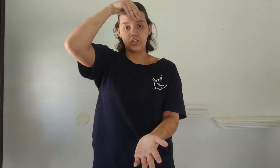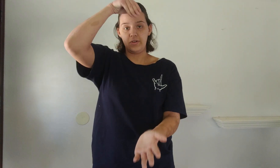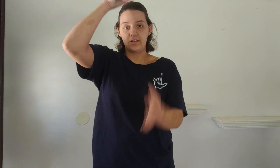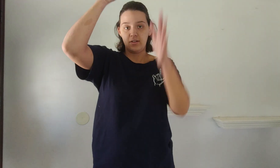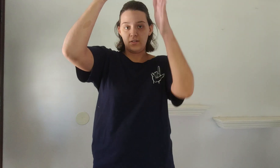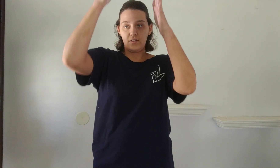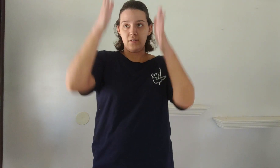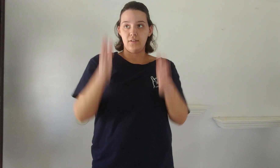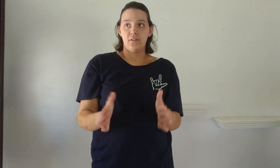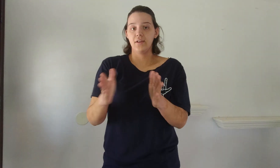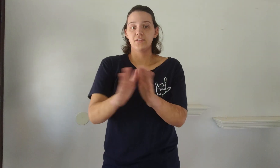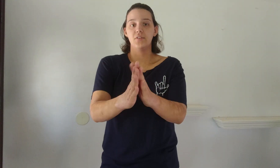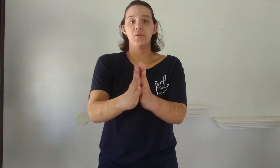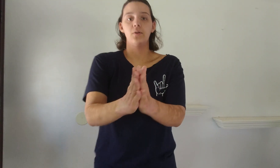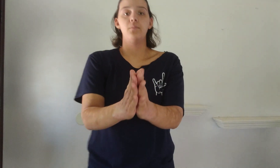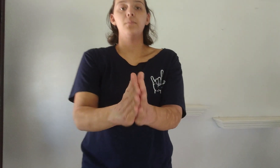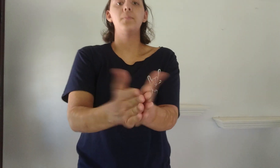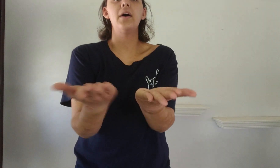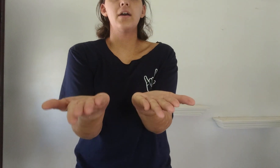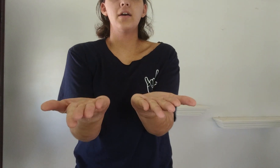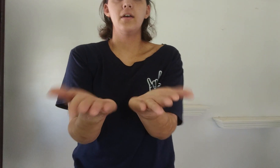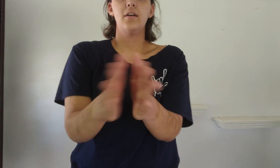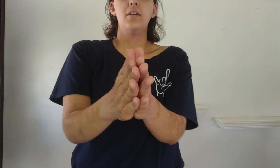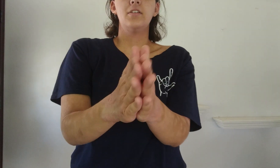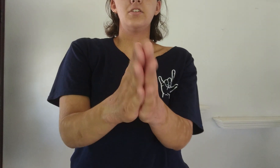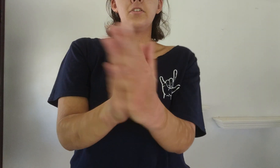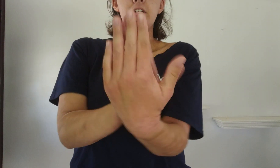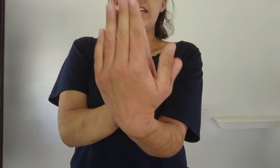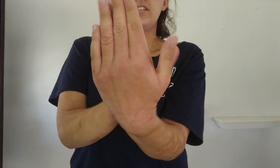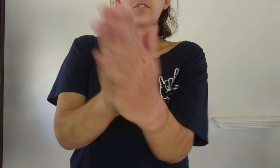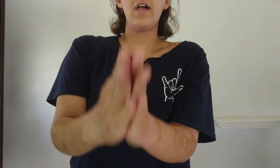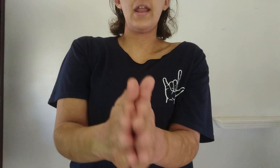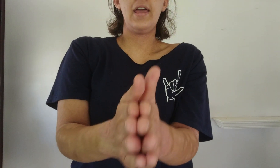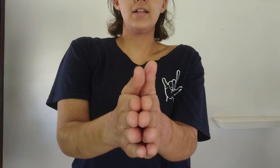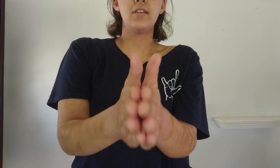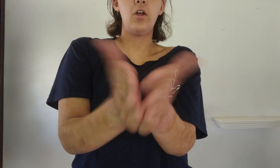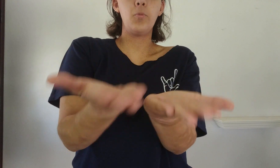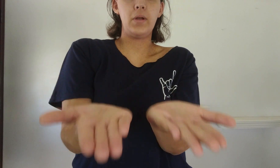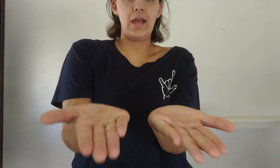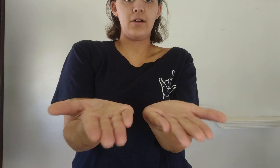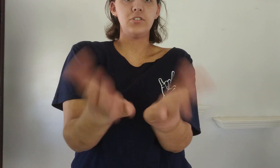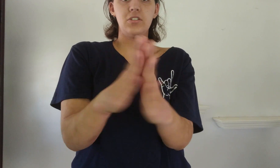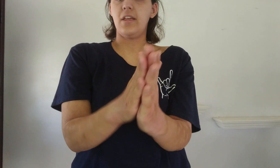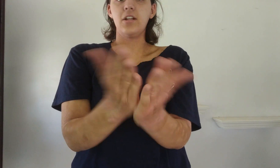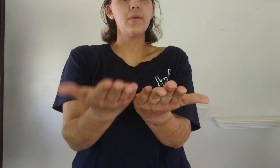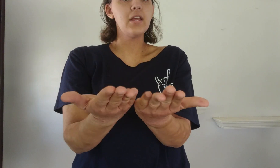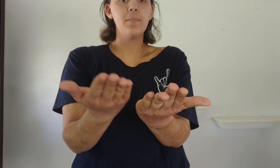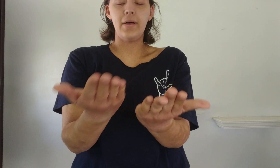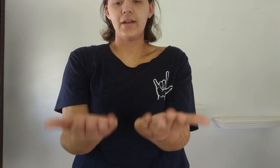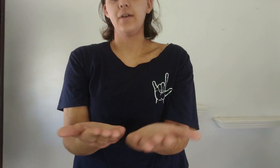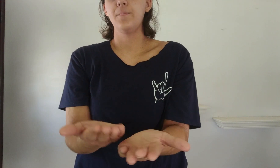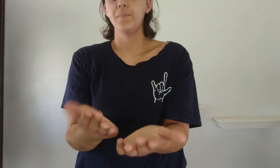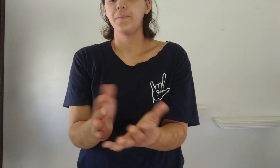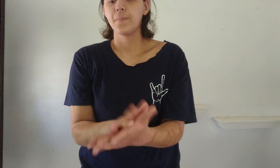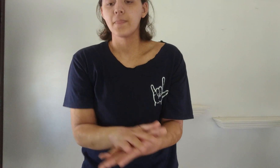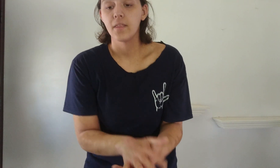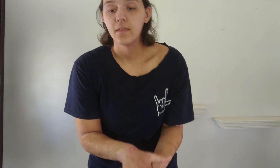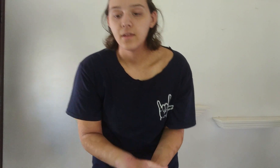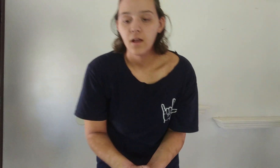student. So book. So you're going to take 2 flat hands and open it out, just like you're reading a book. All